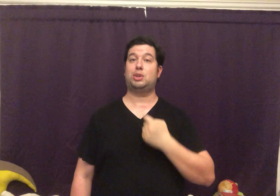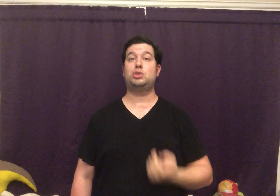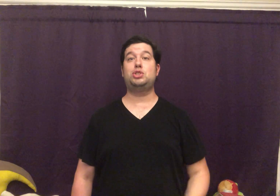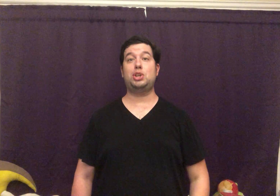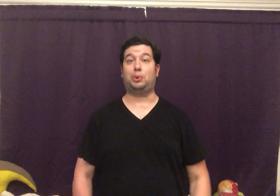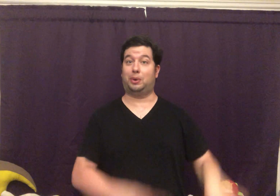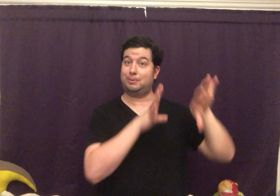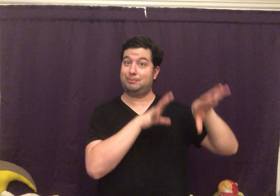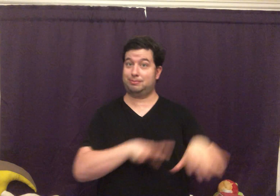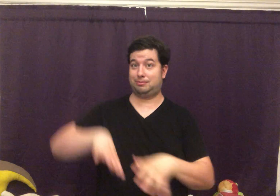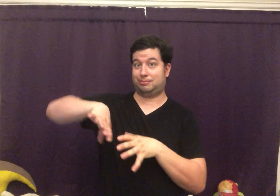do.